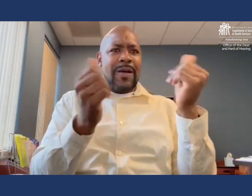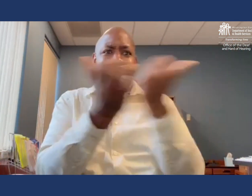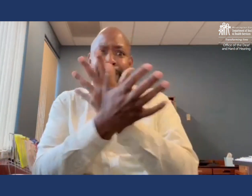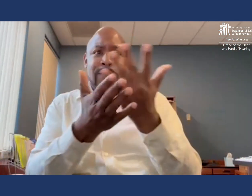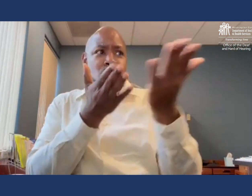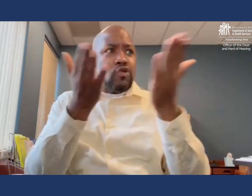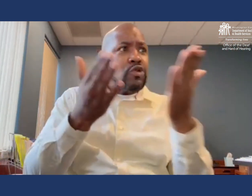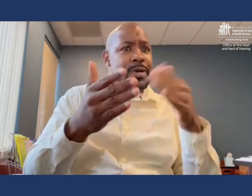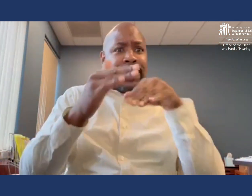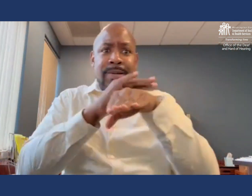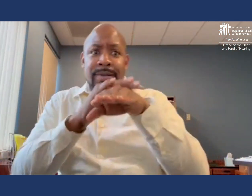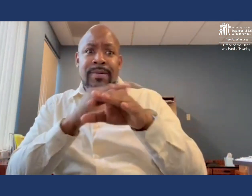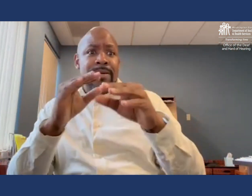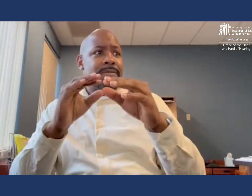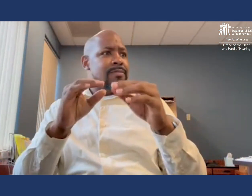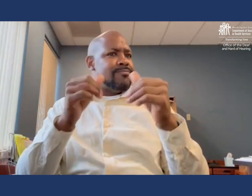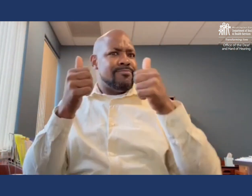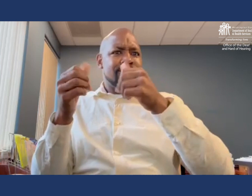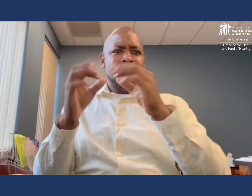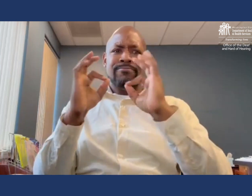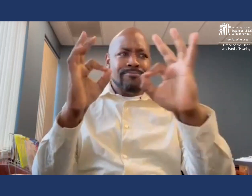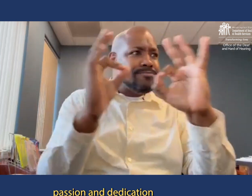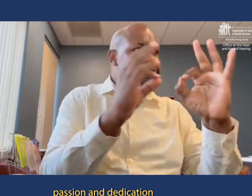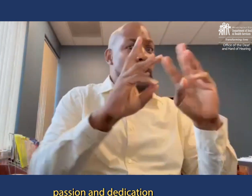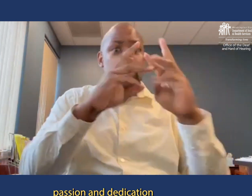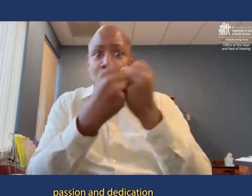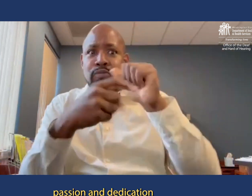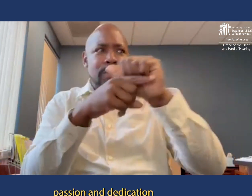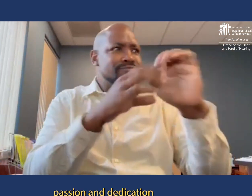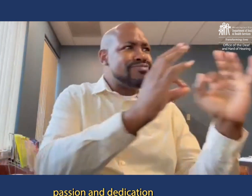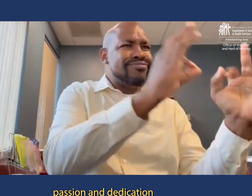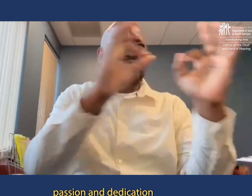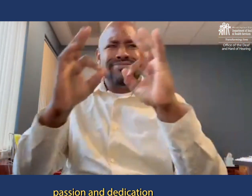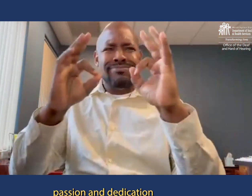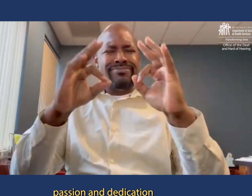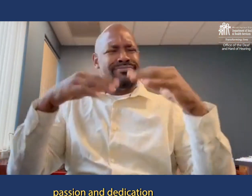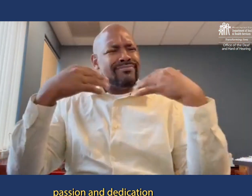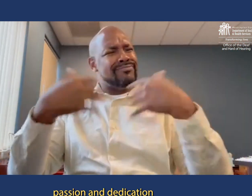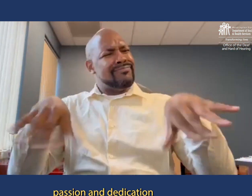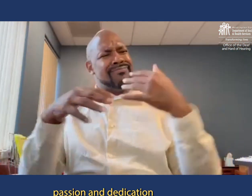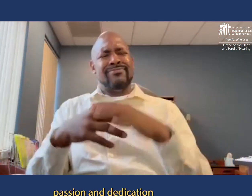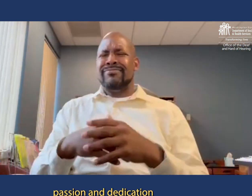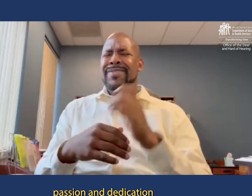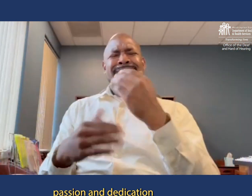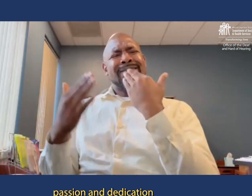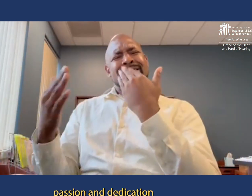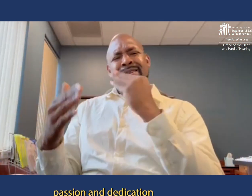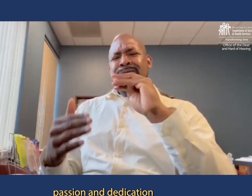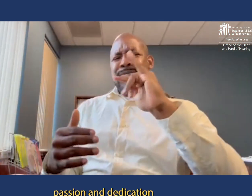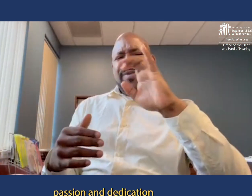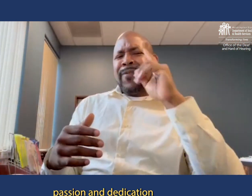We recognize and thank Maggie for her contributions, passion, and dedication to ensuring equitable access to services.